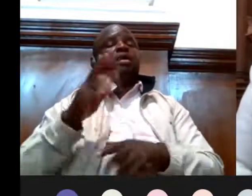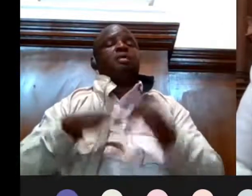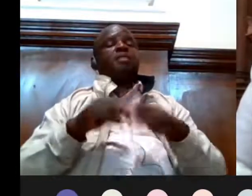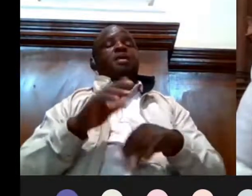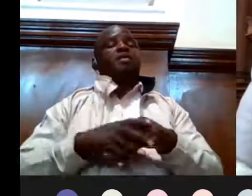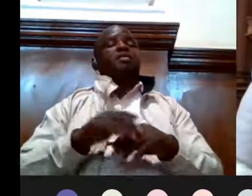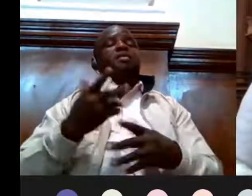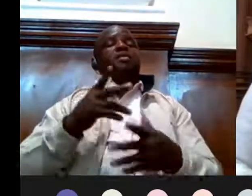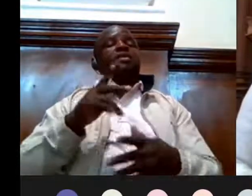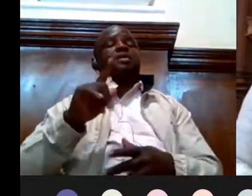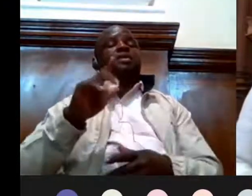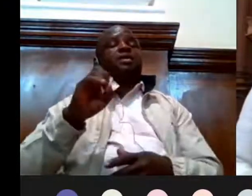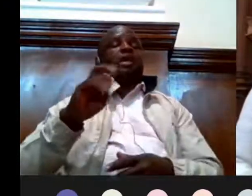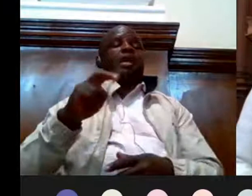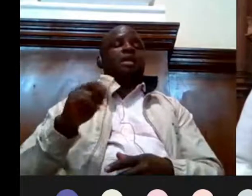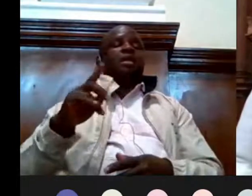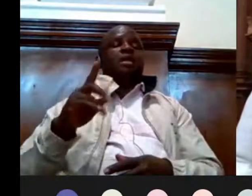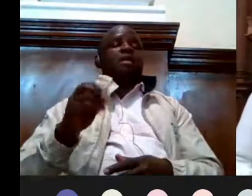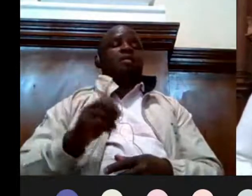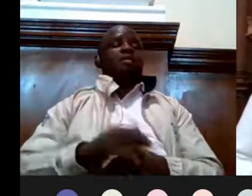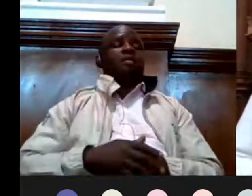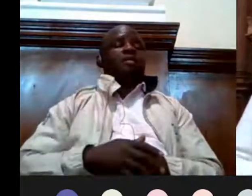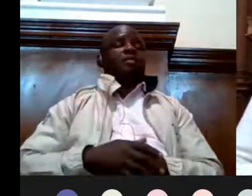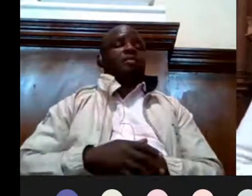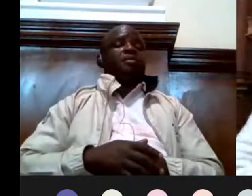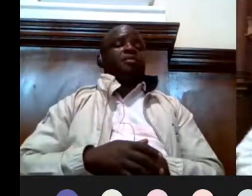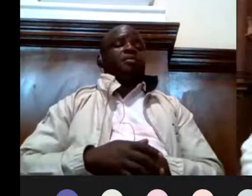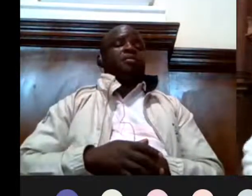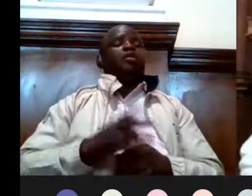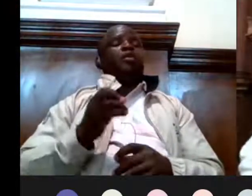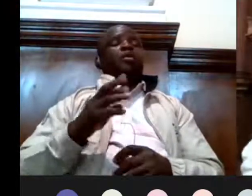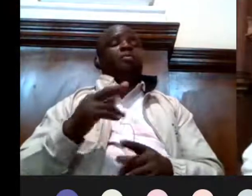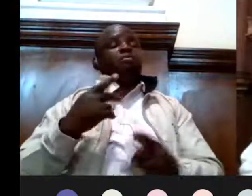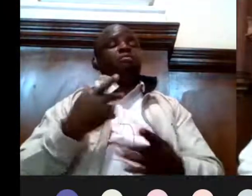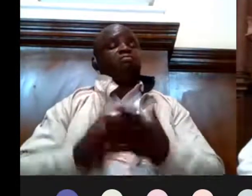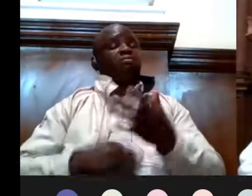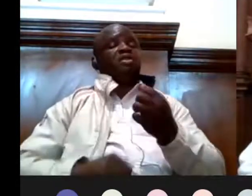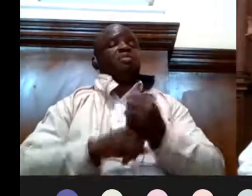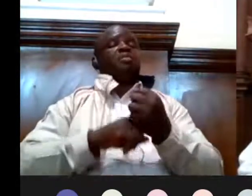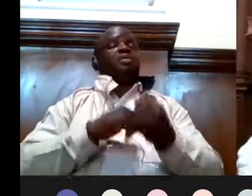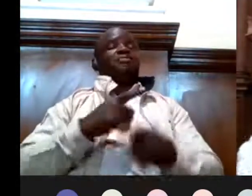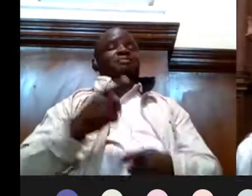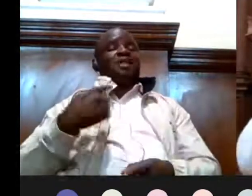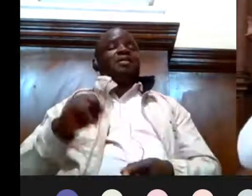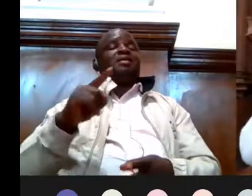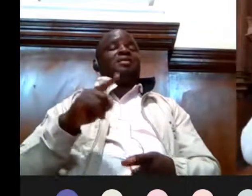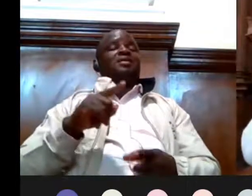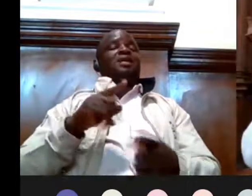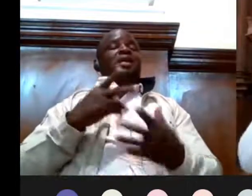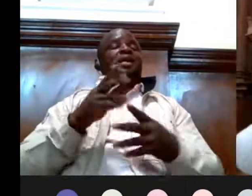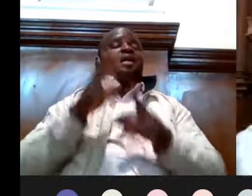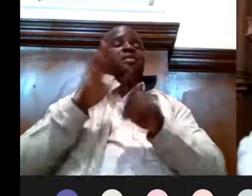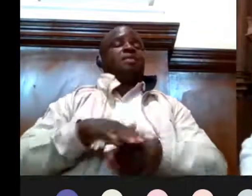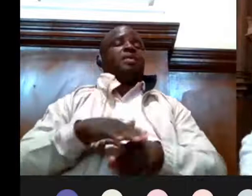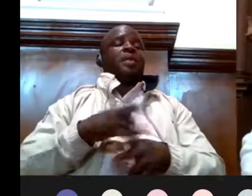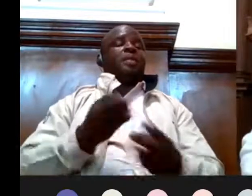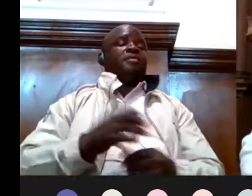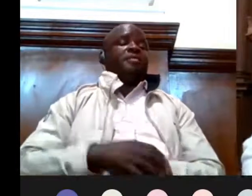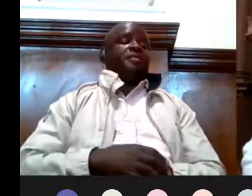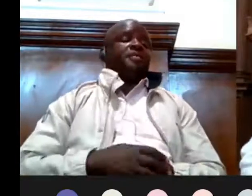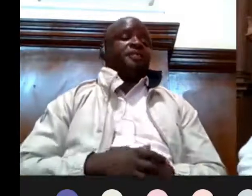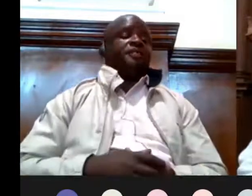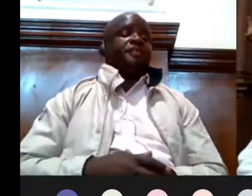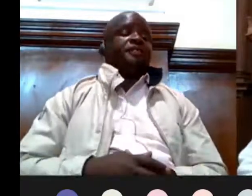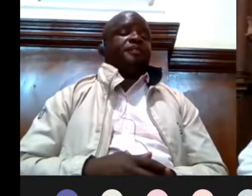built in Lindam Kondu? Or would they agree that this is the ultimate betrayal?